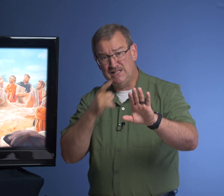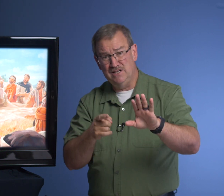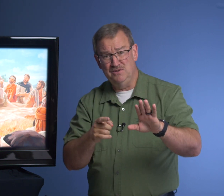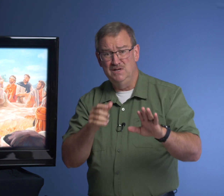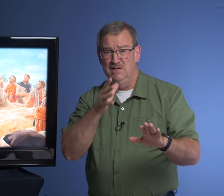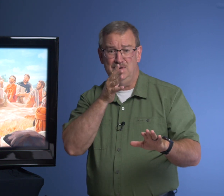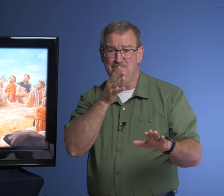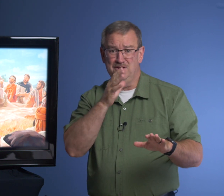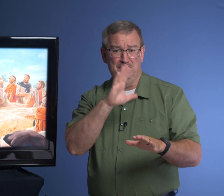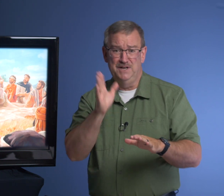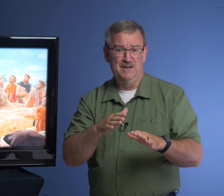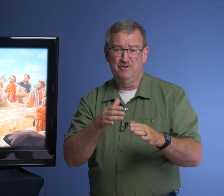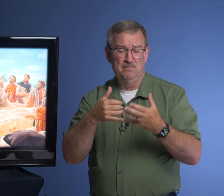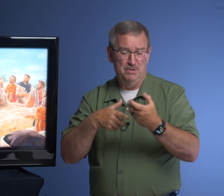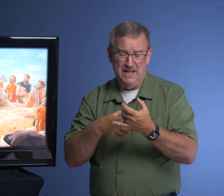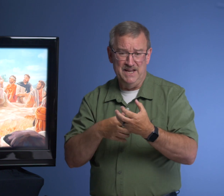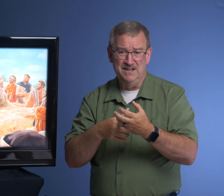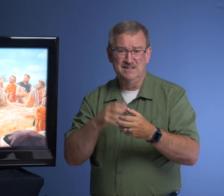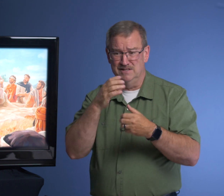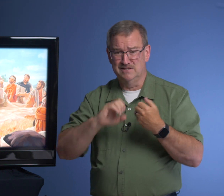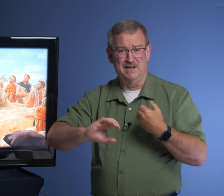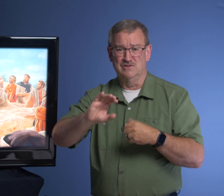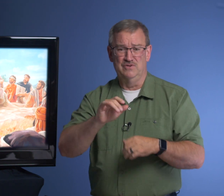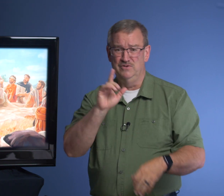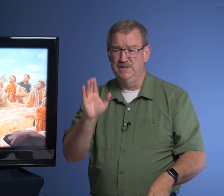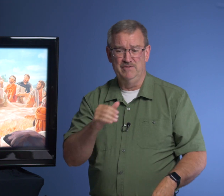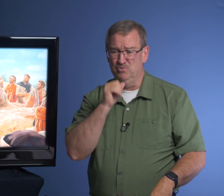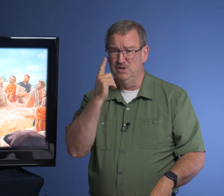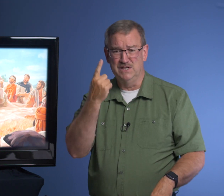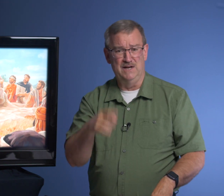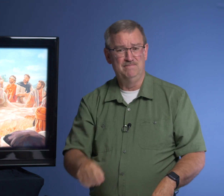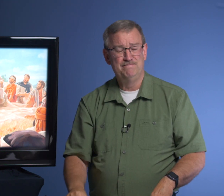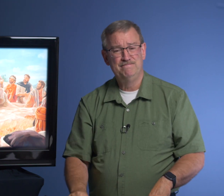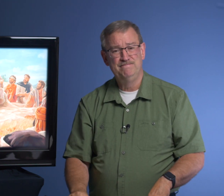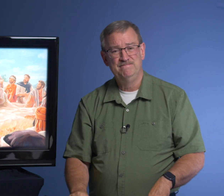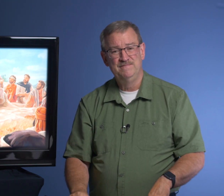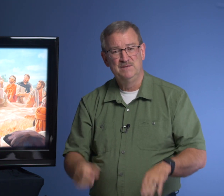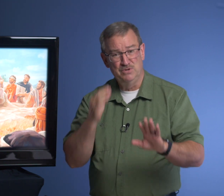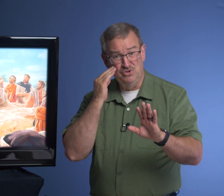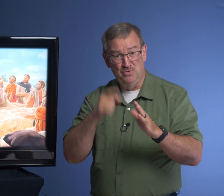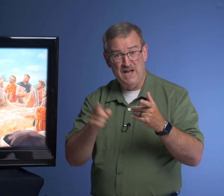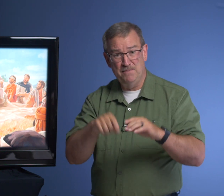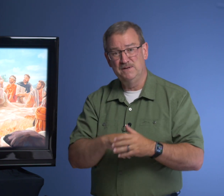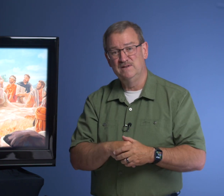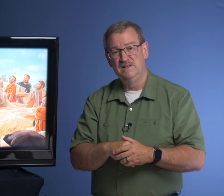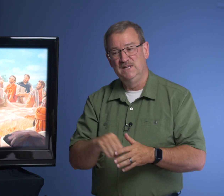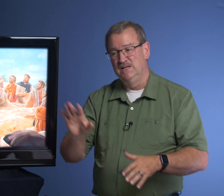tell you, my mother never played the saxophone, never one time. But you know what happened?